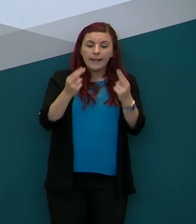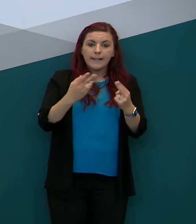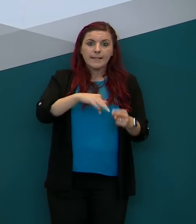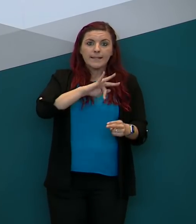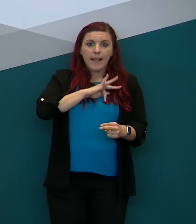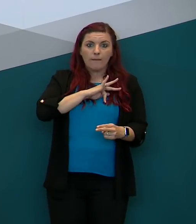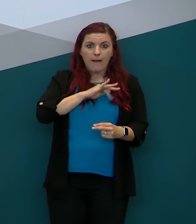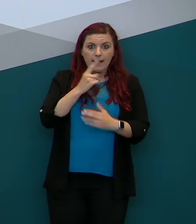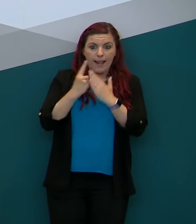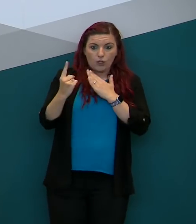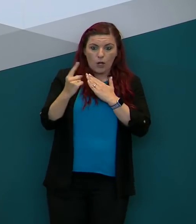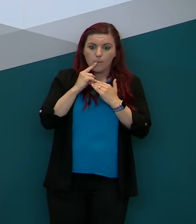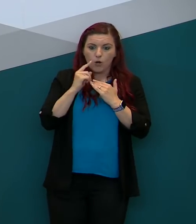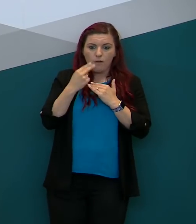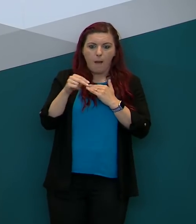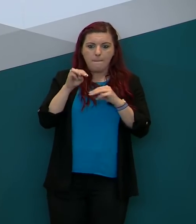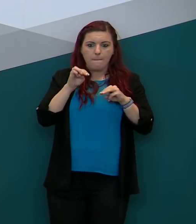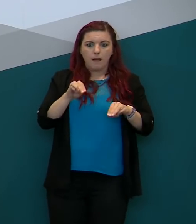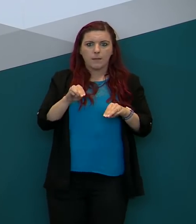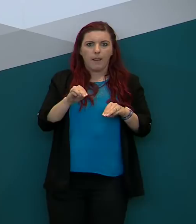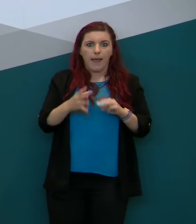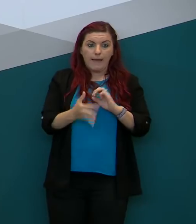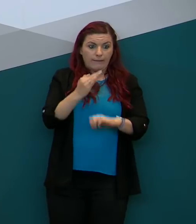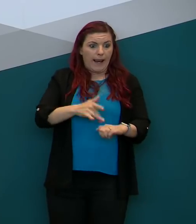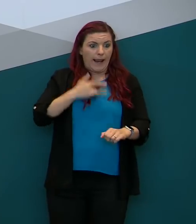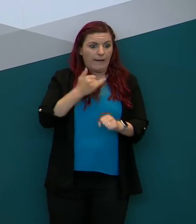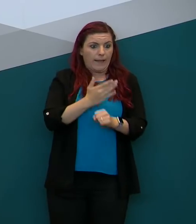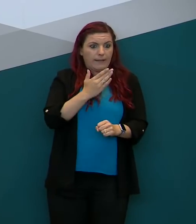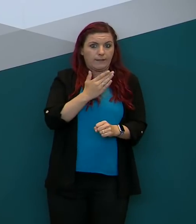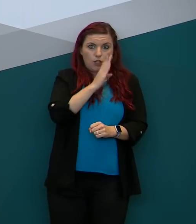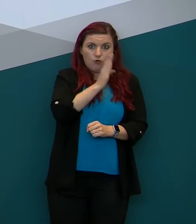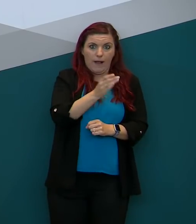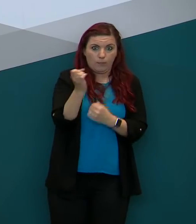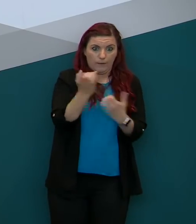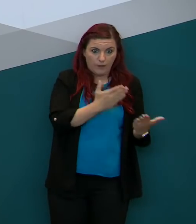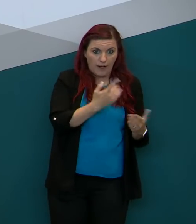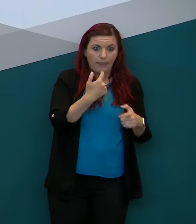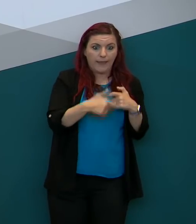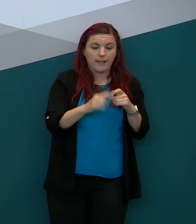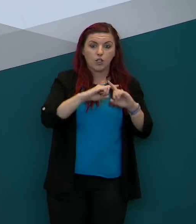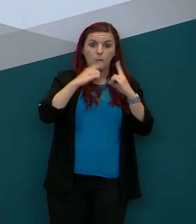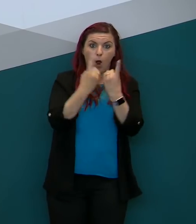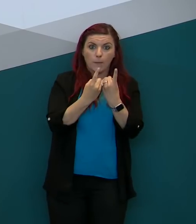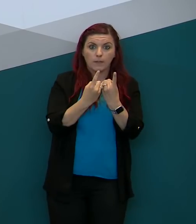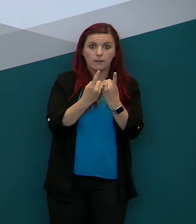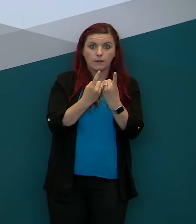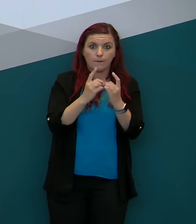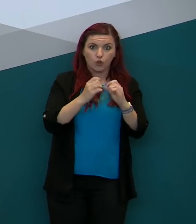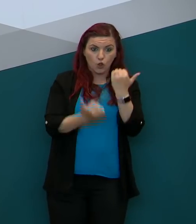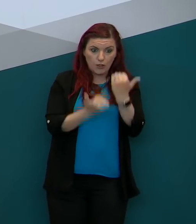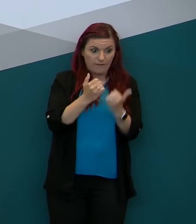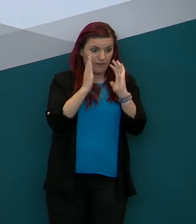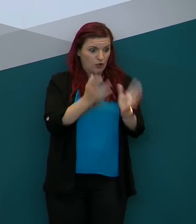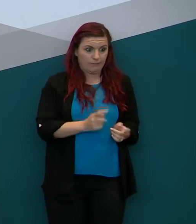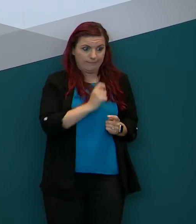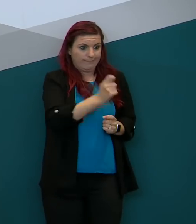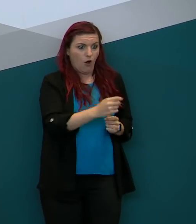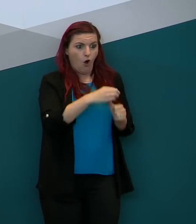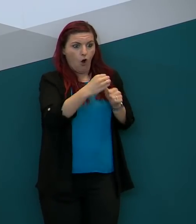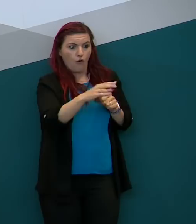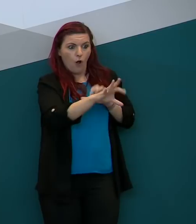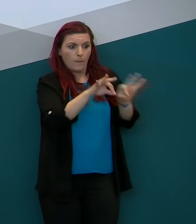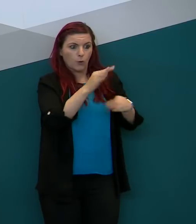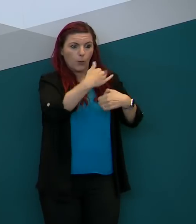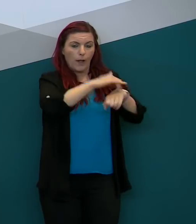not possible, where they live in the direct provision, the Department of Justice have provided alternative accommodation for most of such residents.